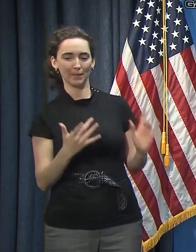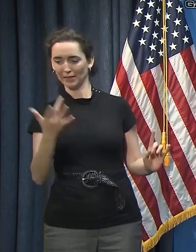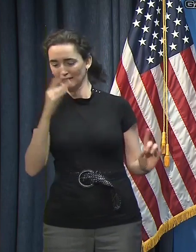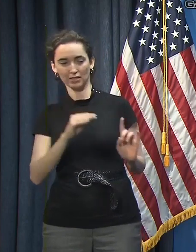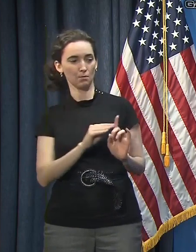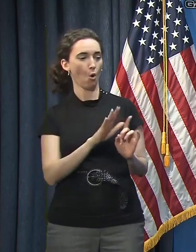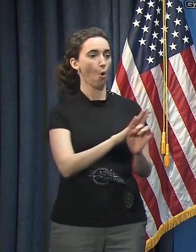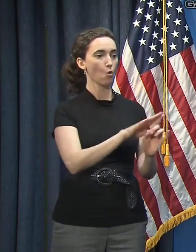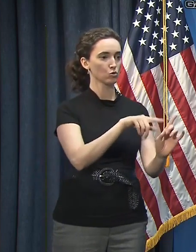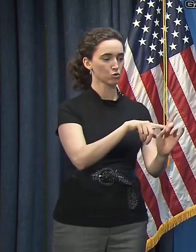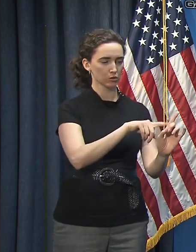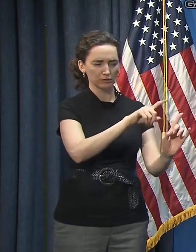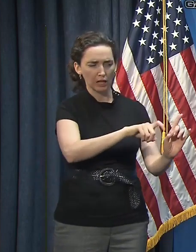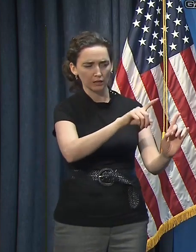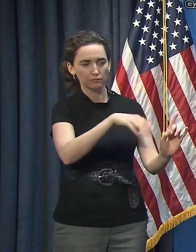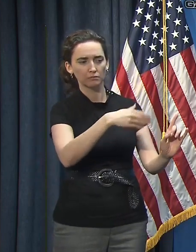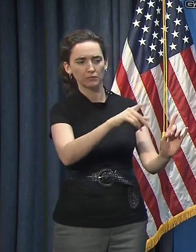make sure that they don't develop